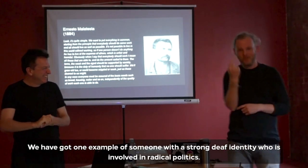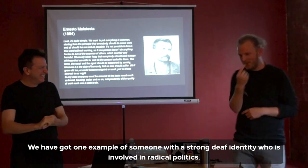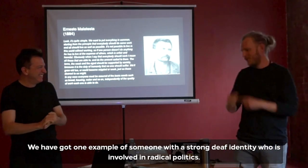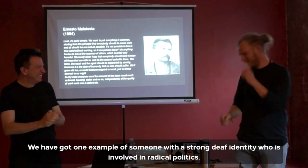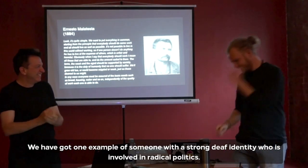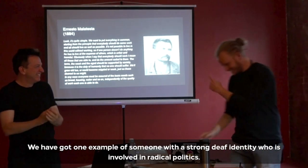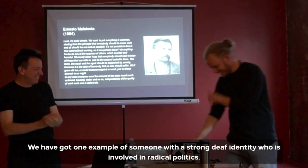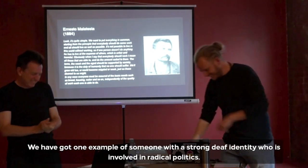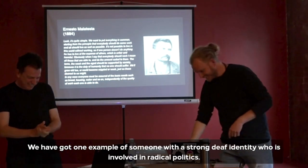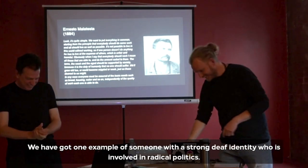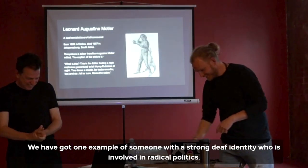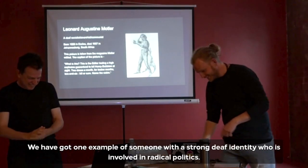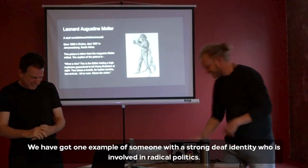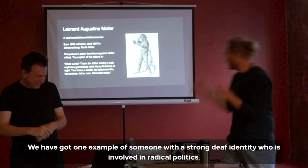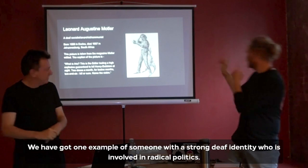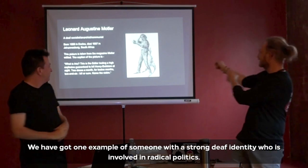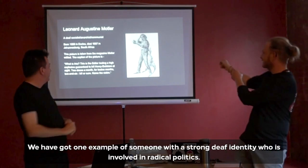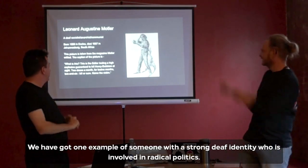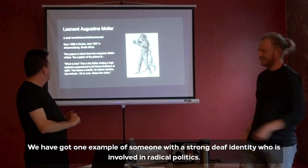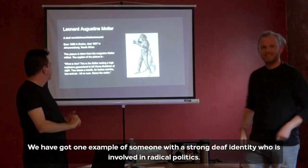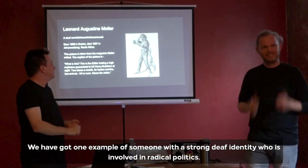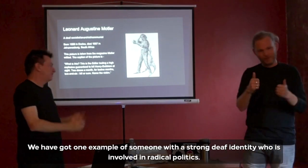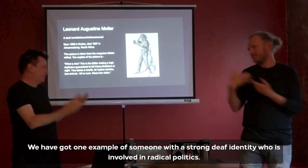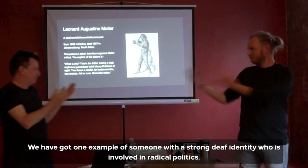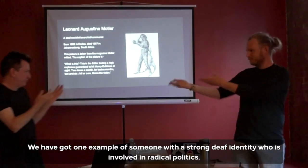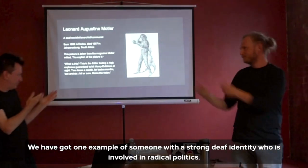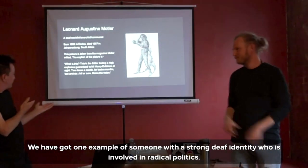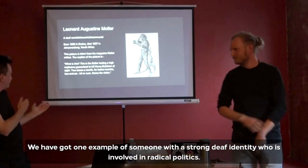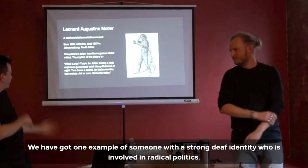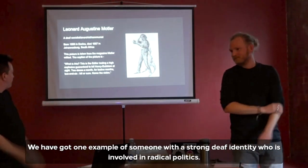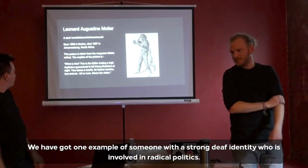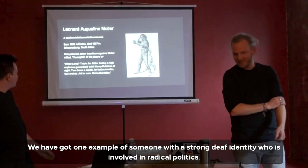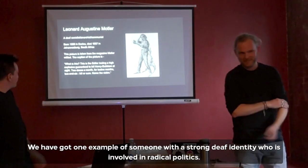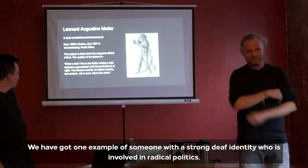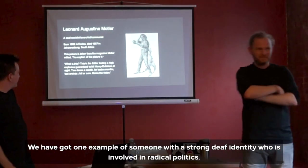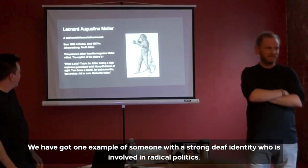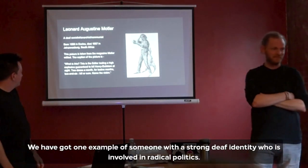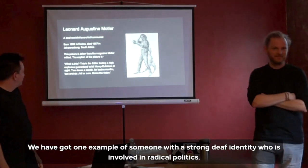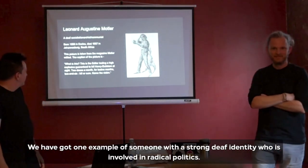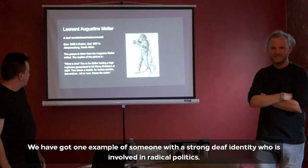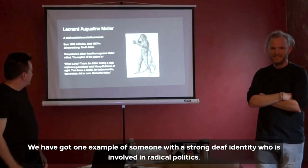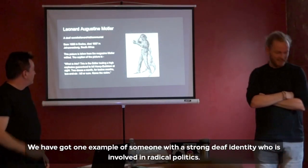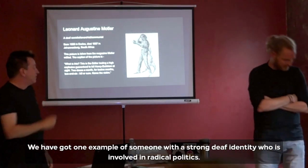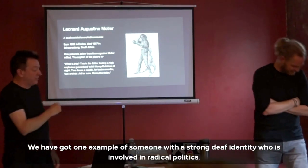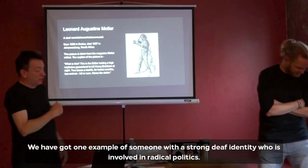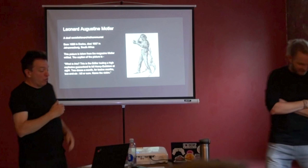So yeah, we've got one example of someone with strong deaf identity who was involved in radical politics.